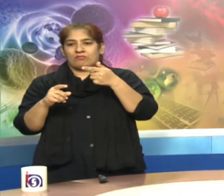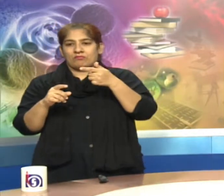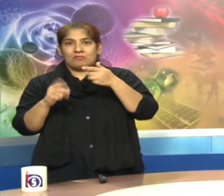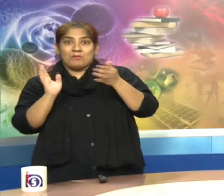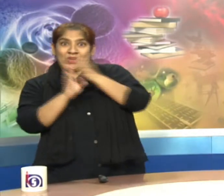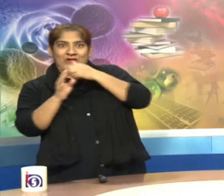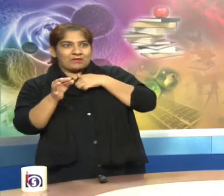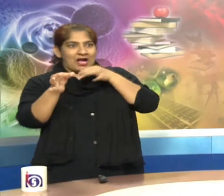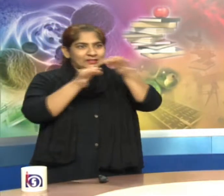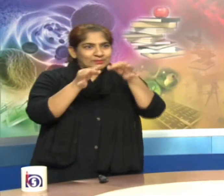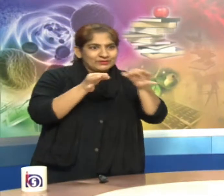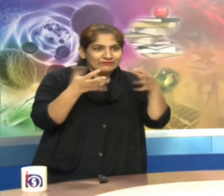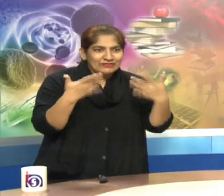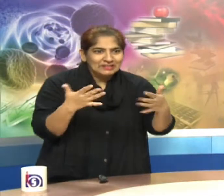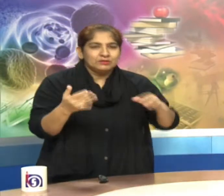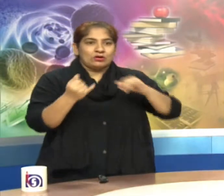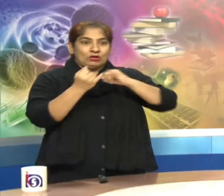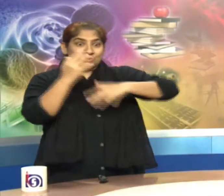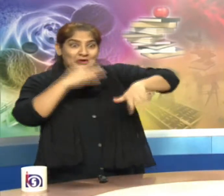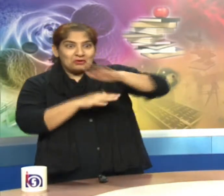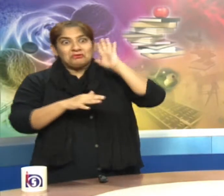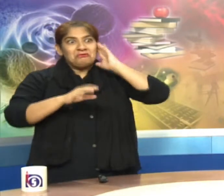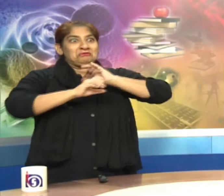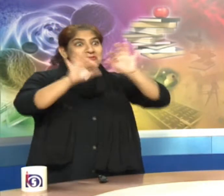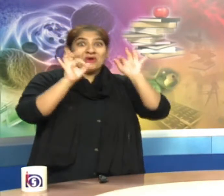limitation of advertising.